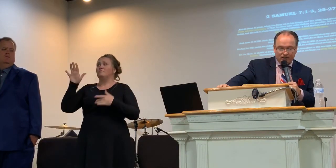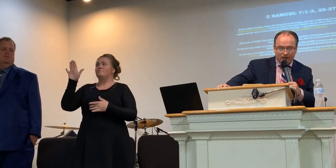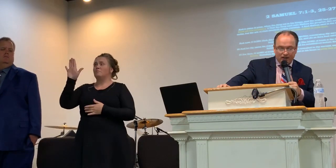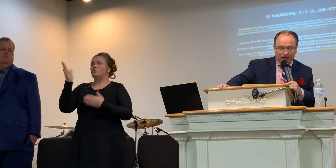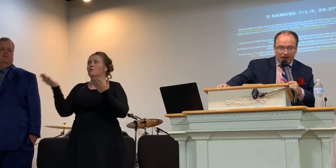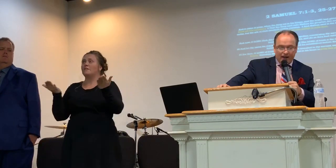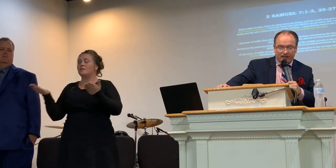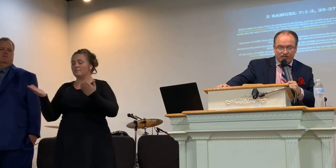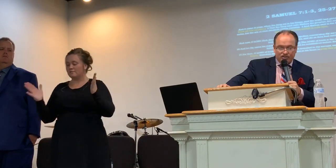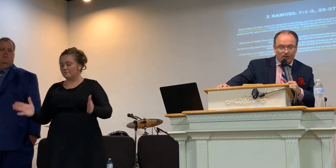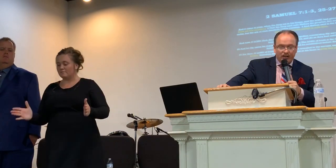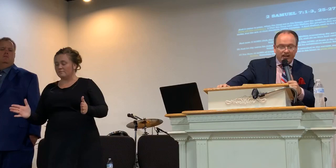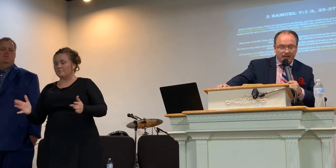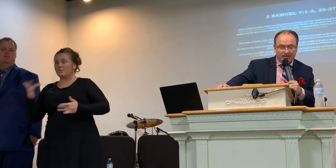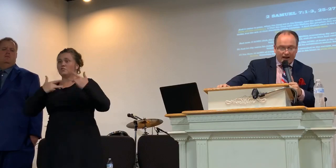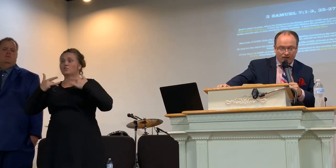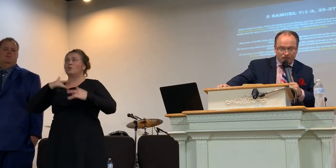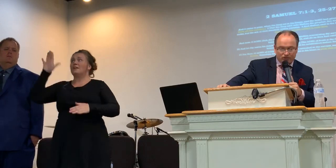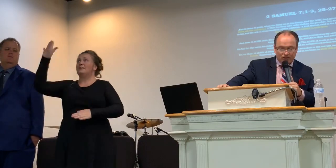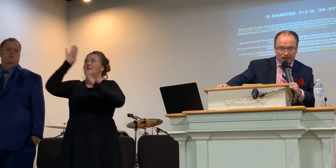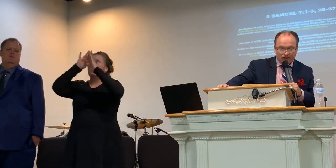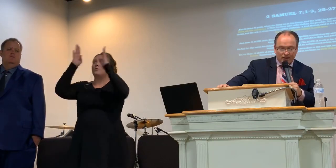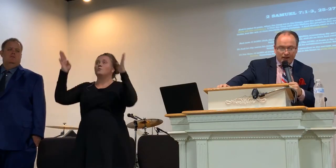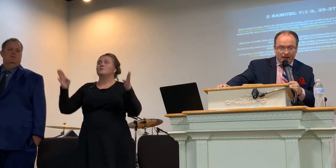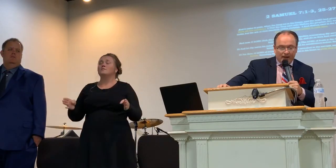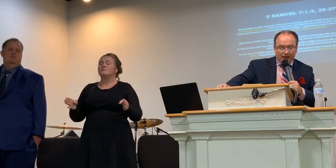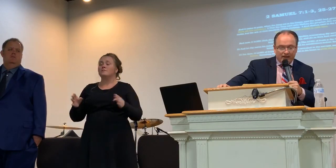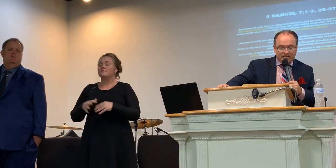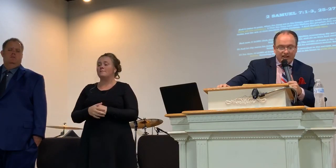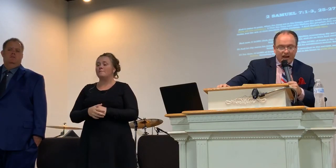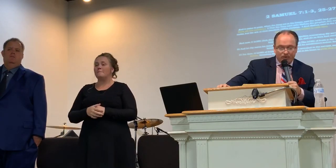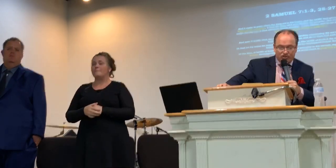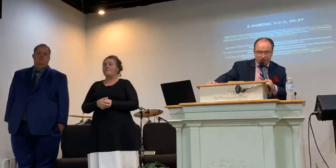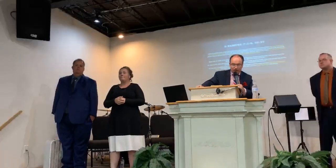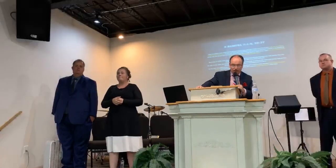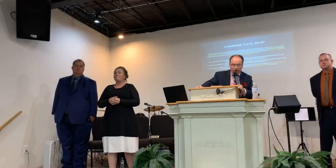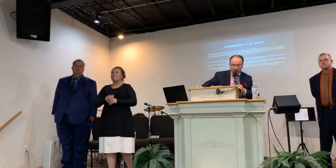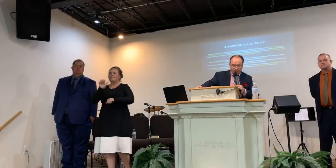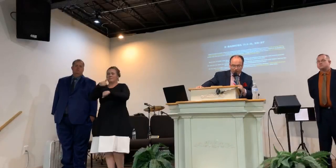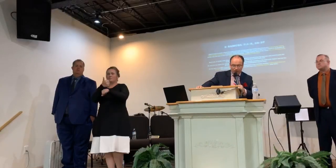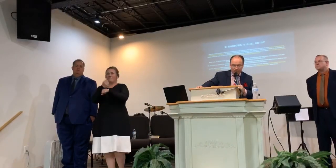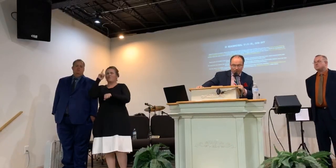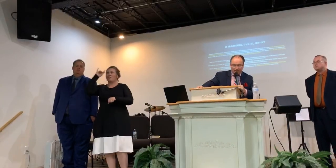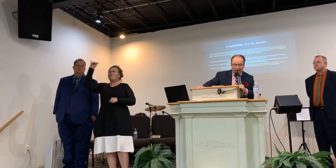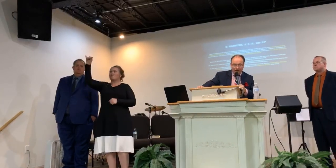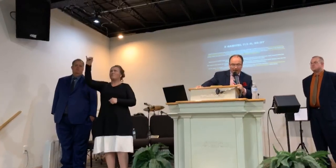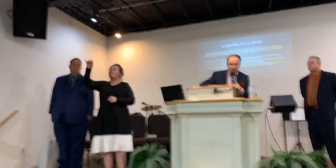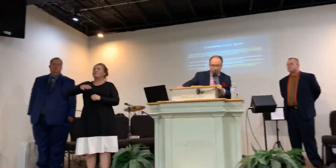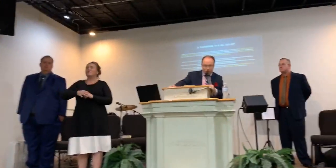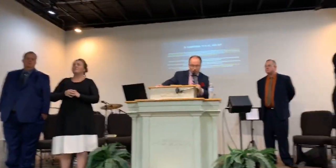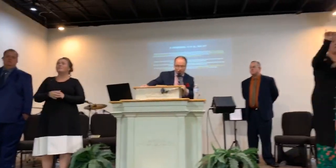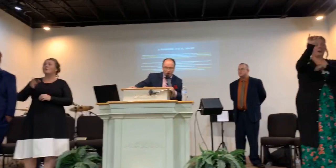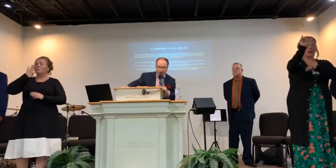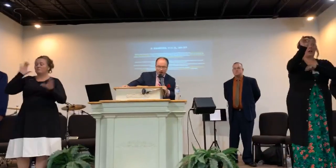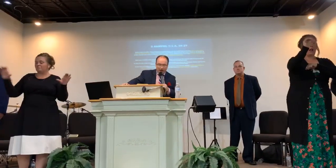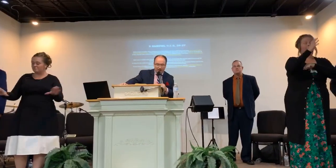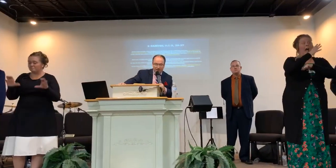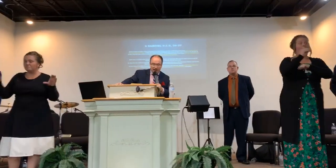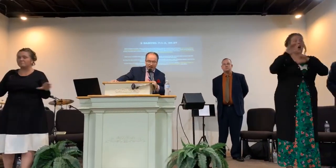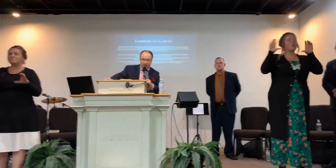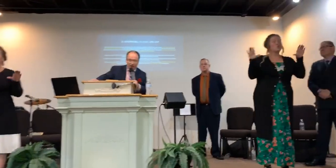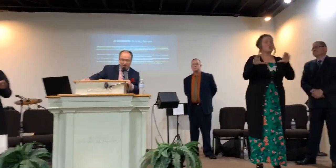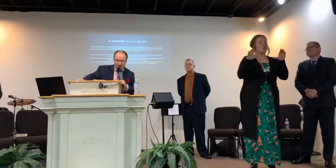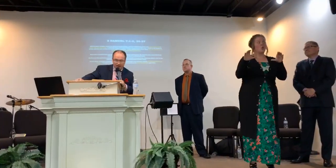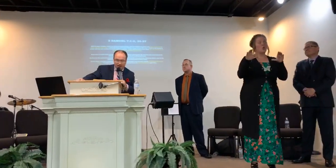servant and concerning his house, establish it forever and do